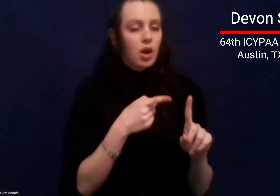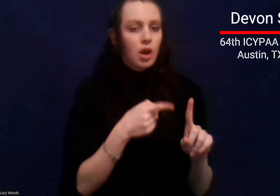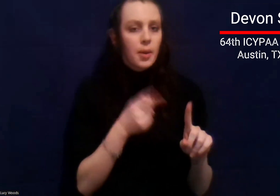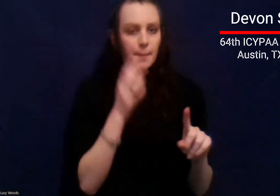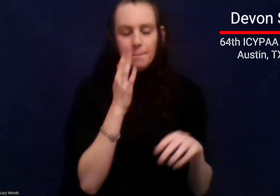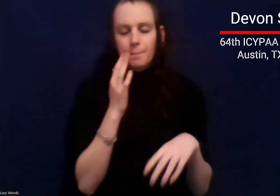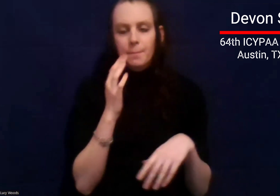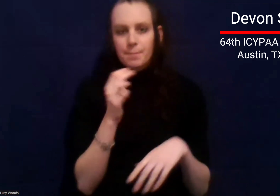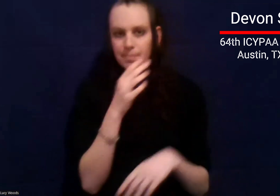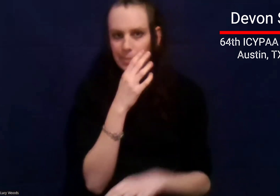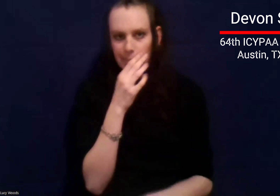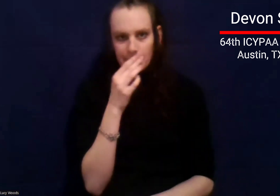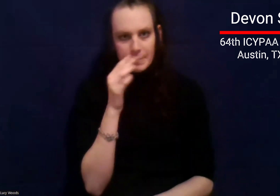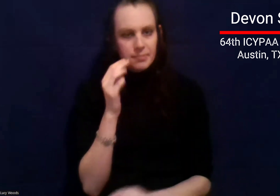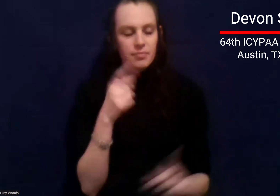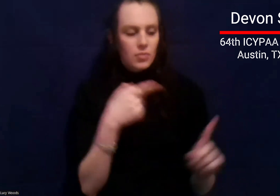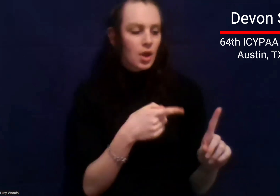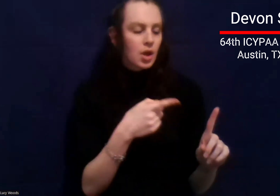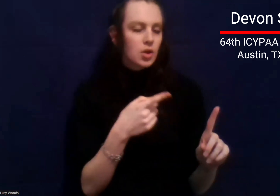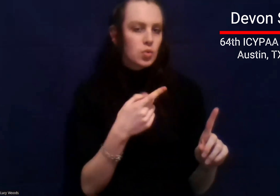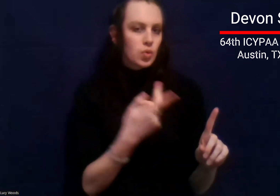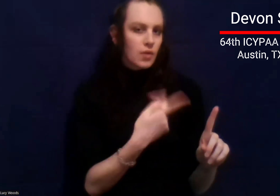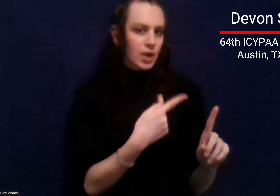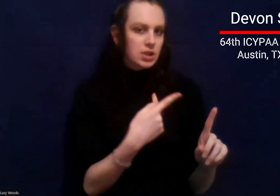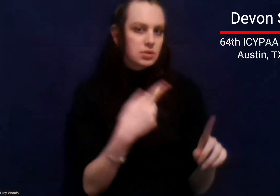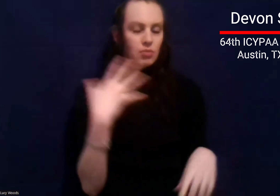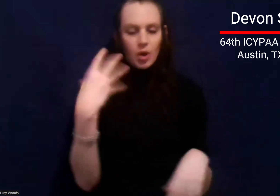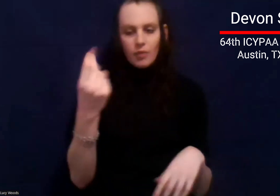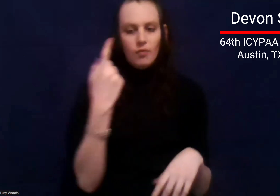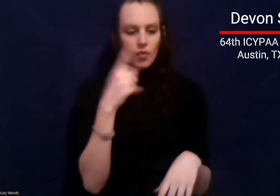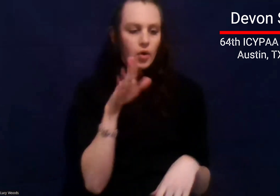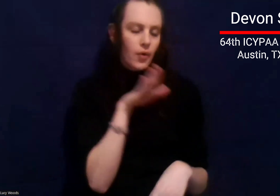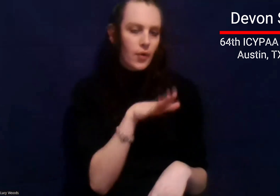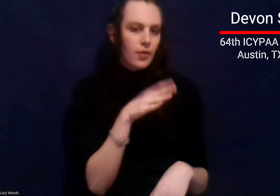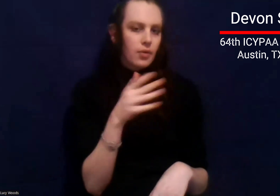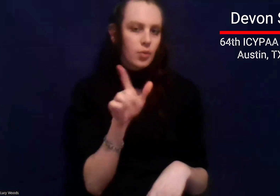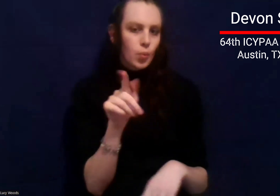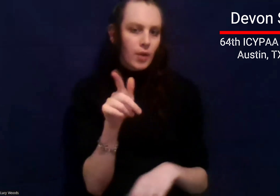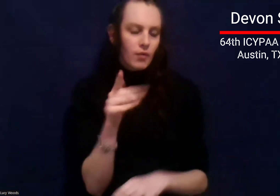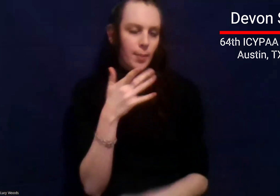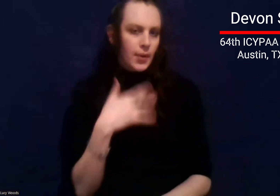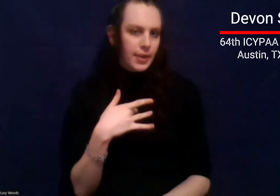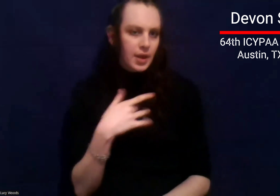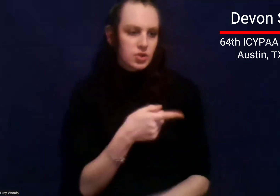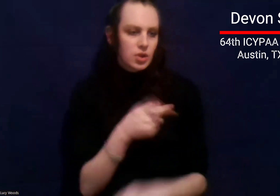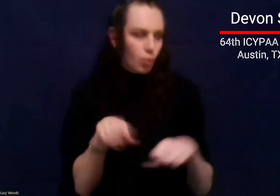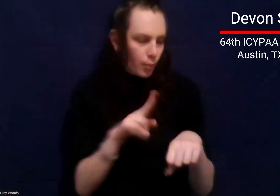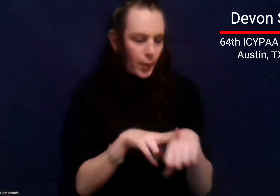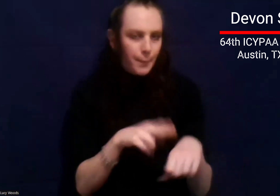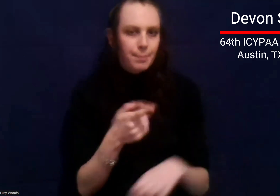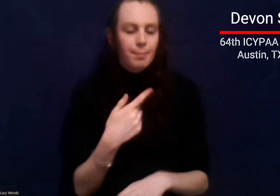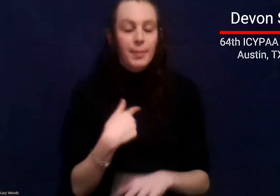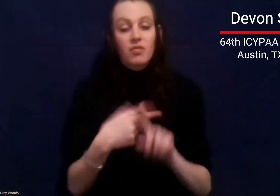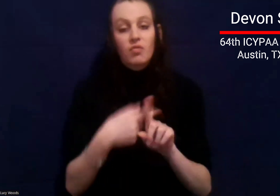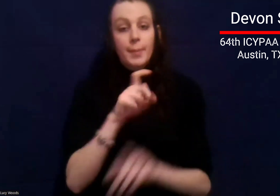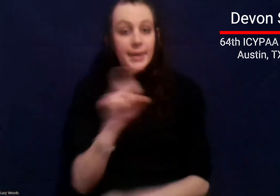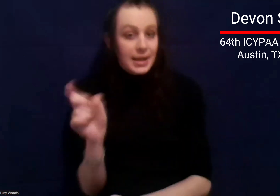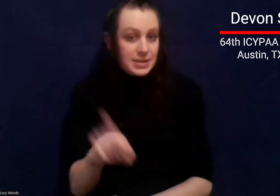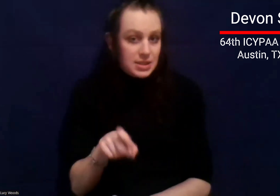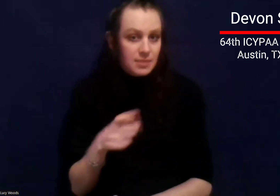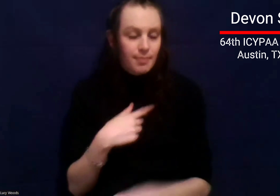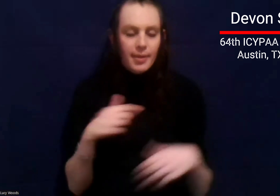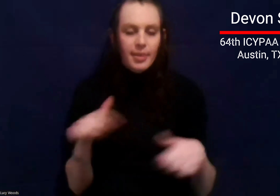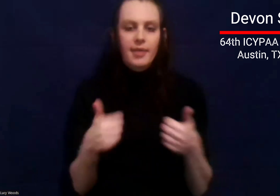20 on her, we went out for her 21st birthday, and she's normal. I'm also from Texas, so if you've ever, I live in a college